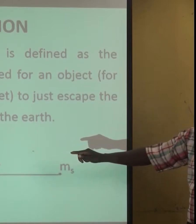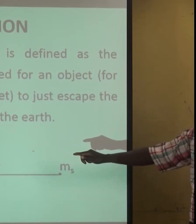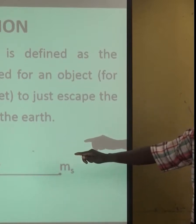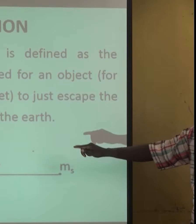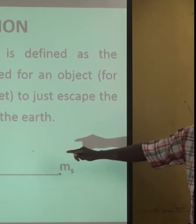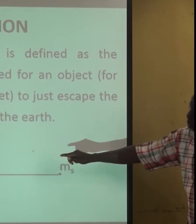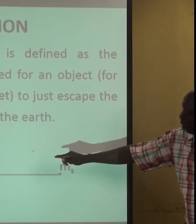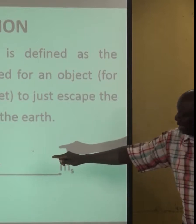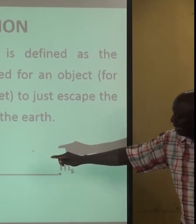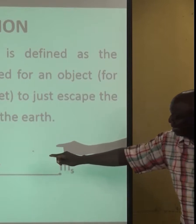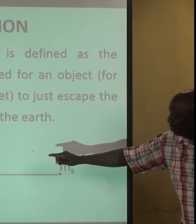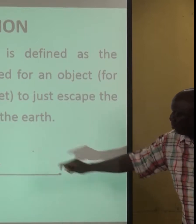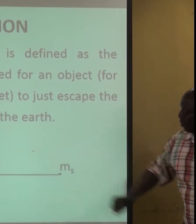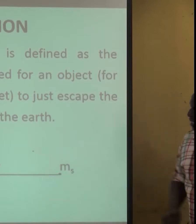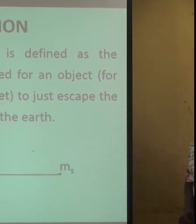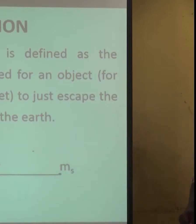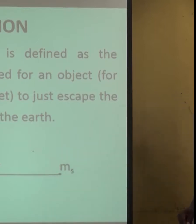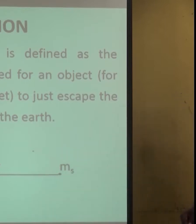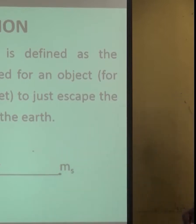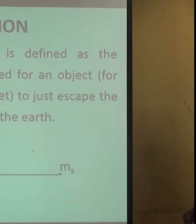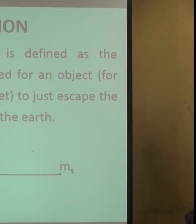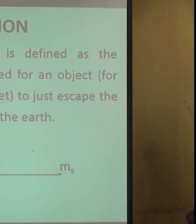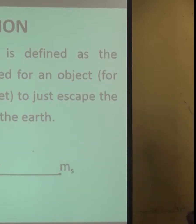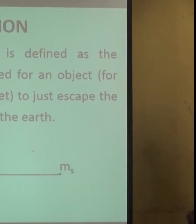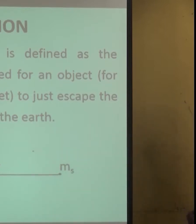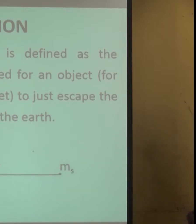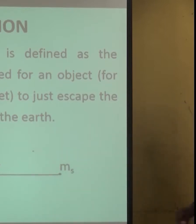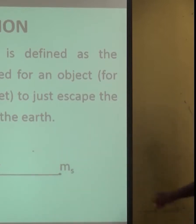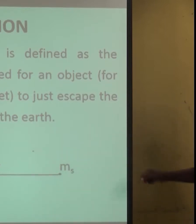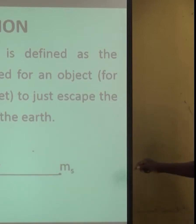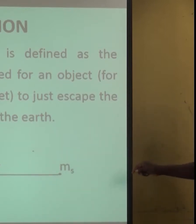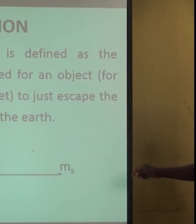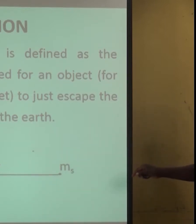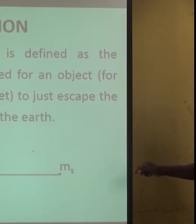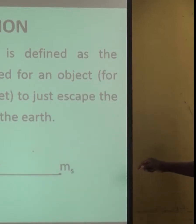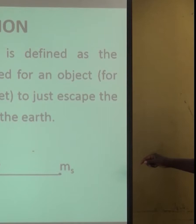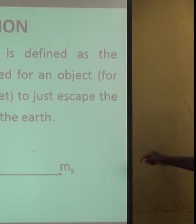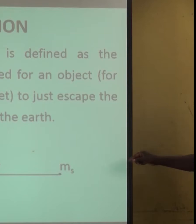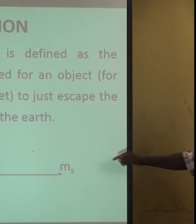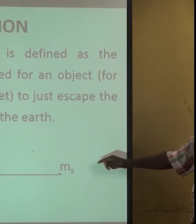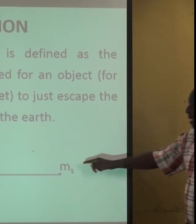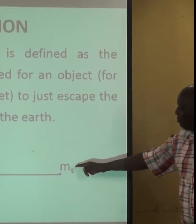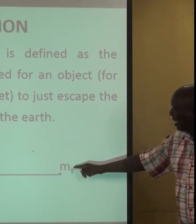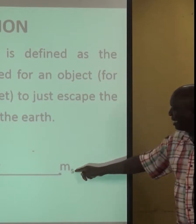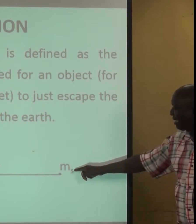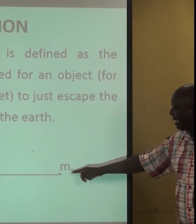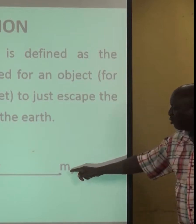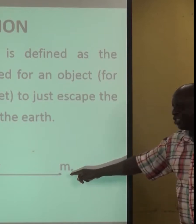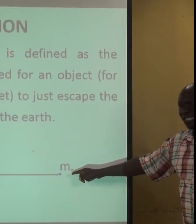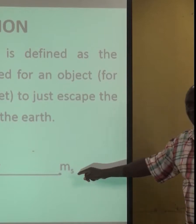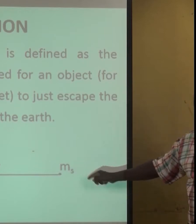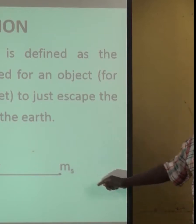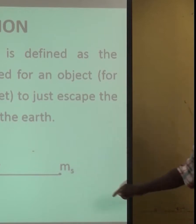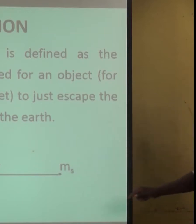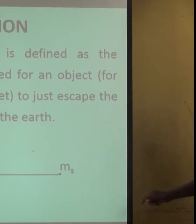Earth to the circumference of the Earth. And then we have MS here, which